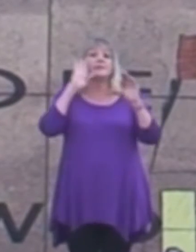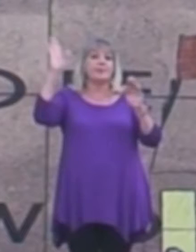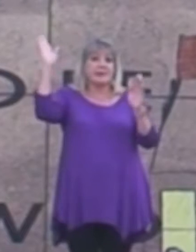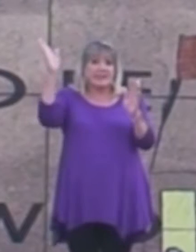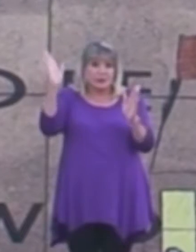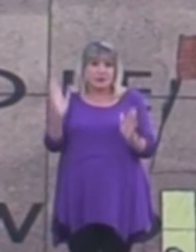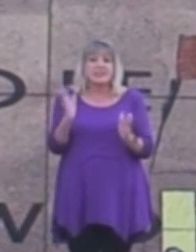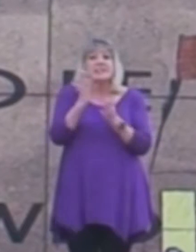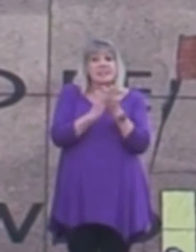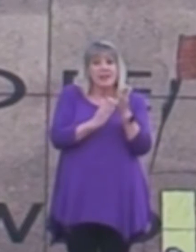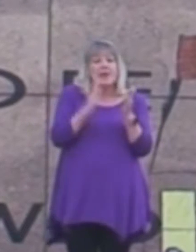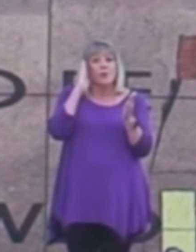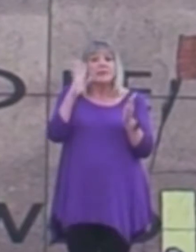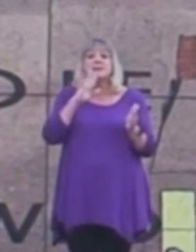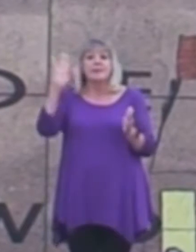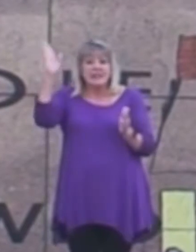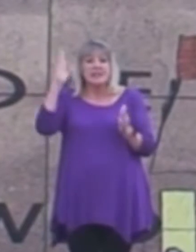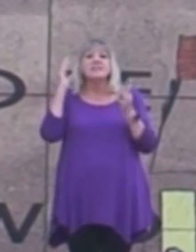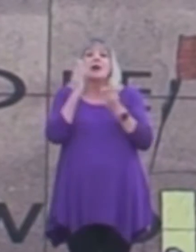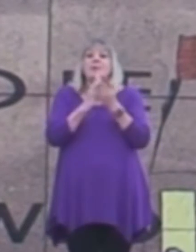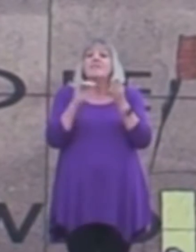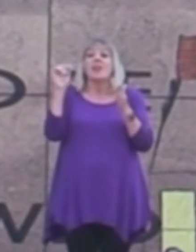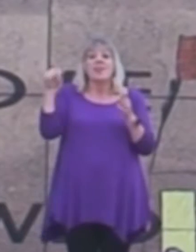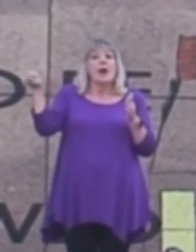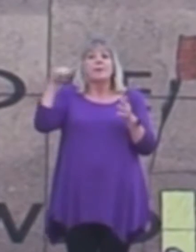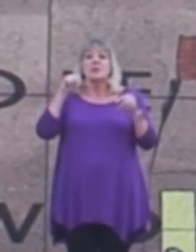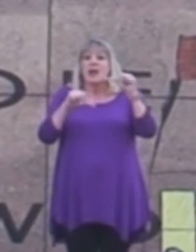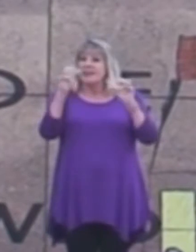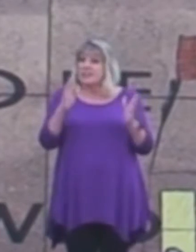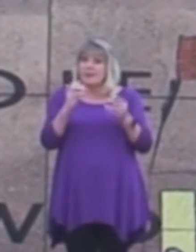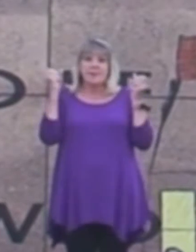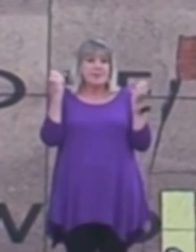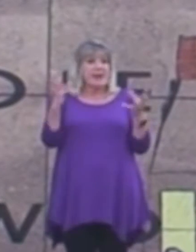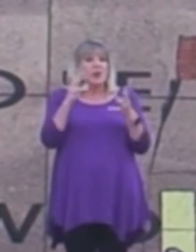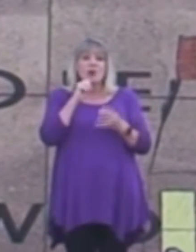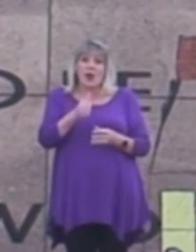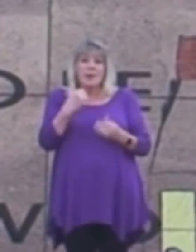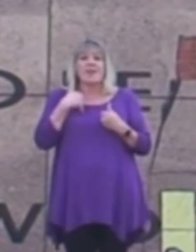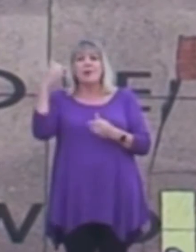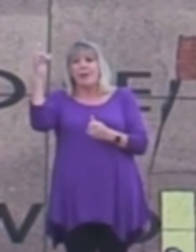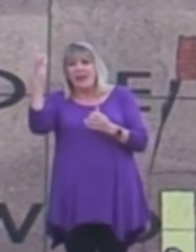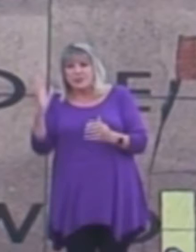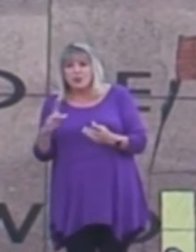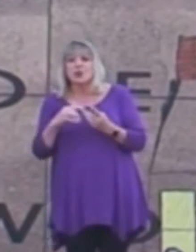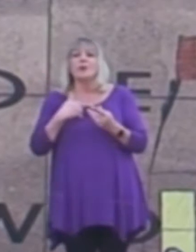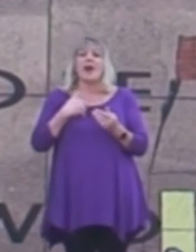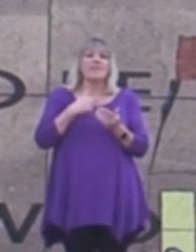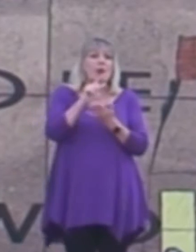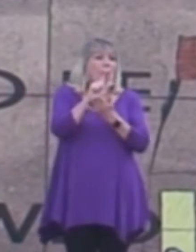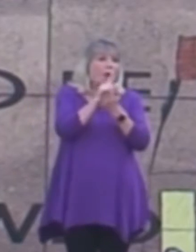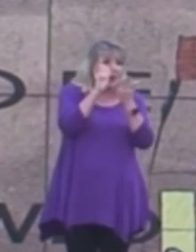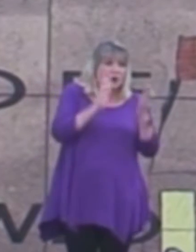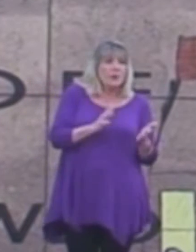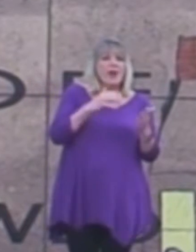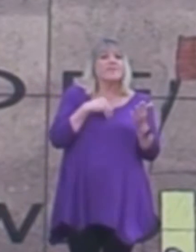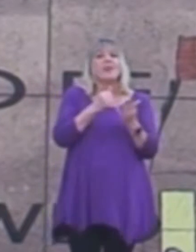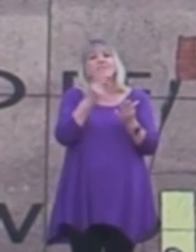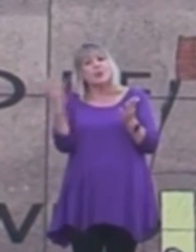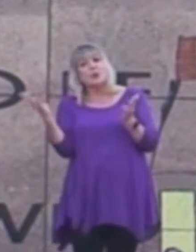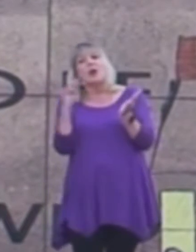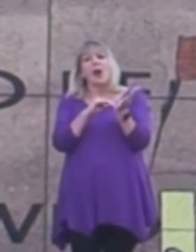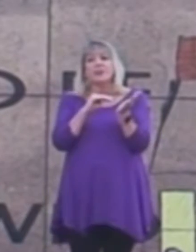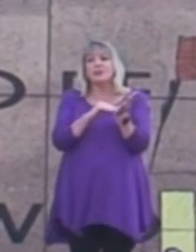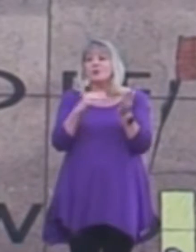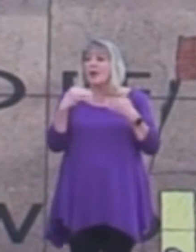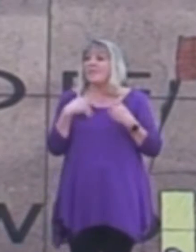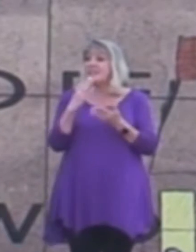Some of them are scientists, but a bunch of them are not scientists. We have a pastor, we have a lawyer, we have a couple doctors, we